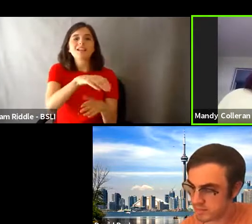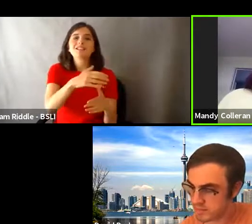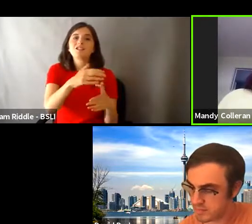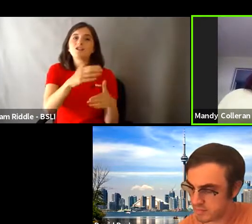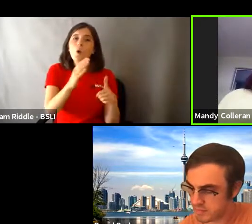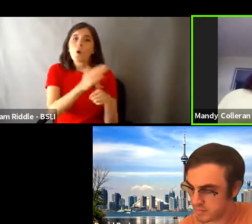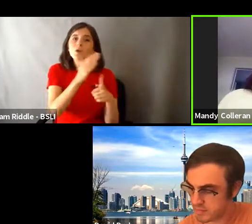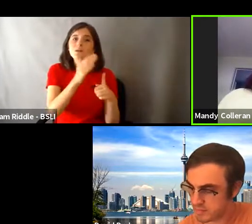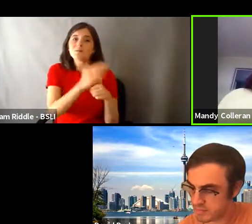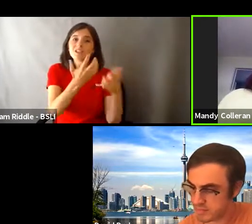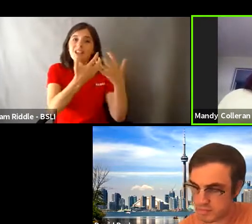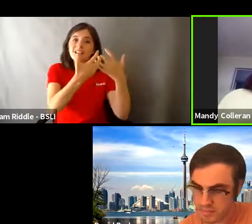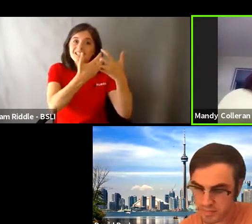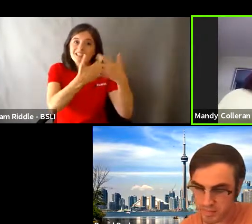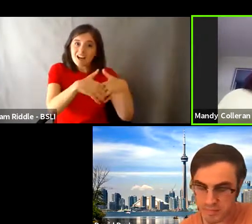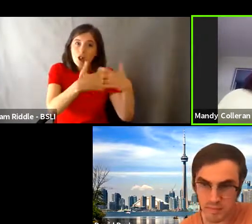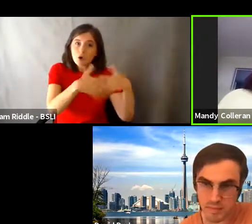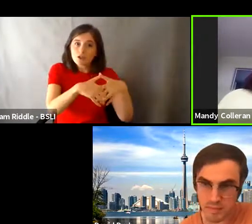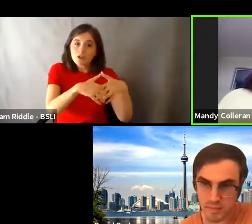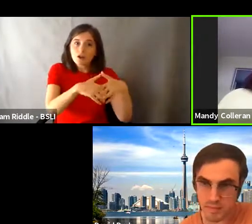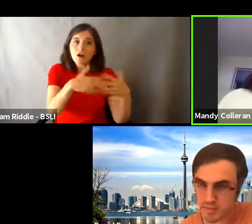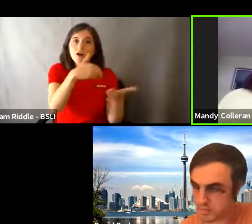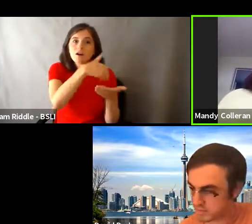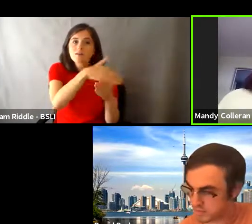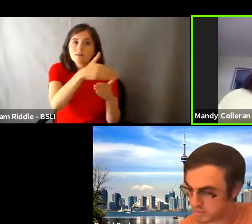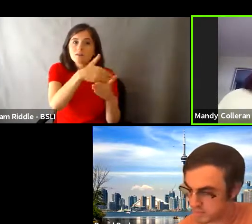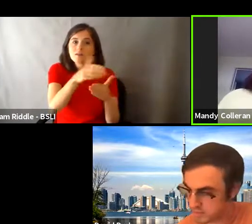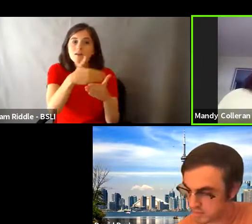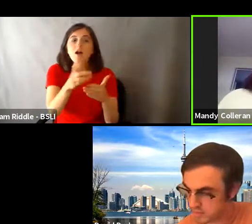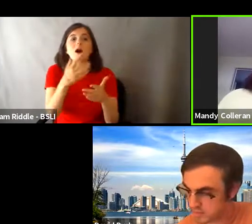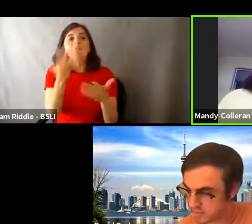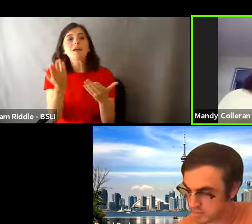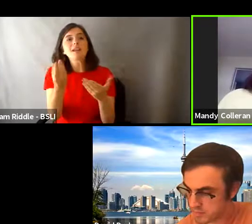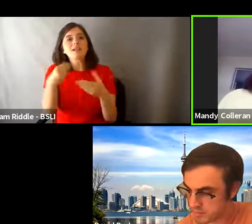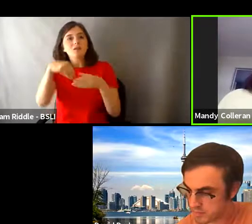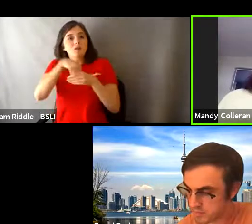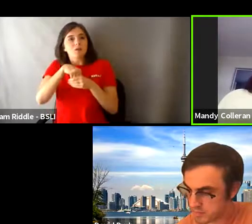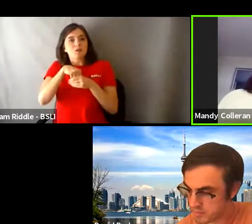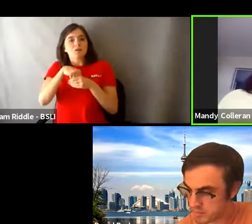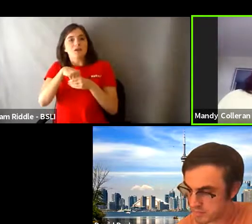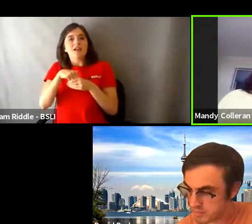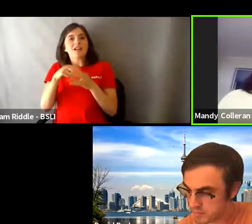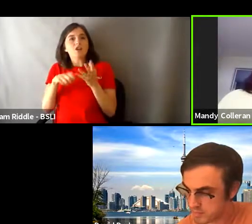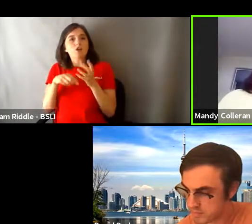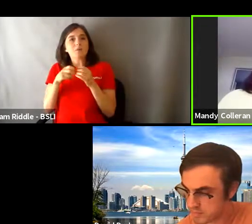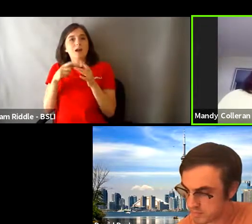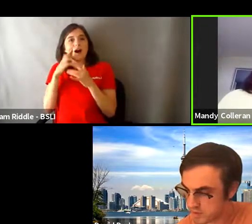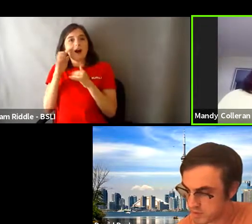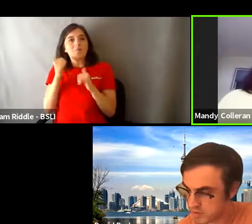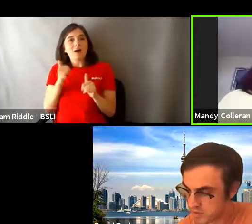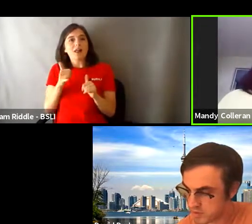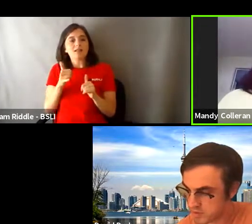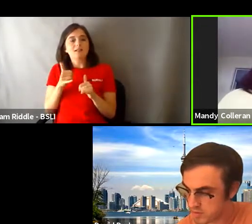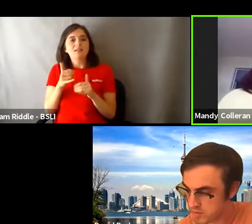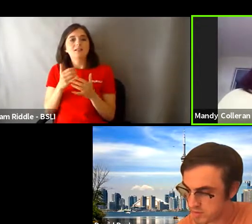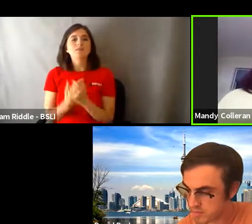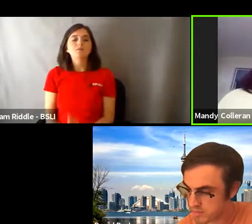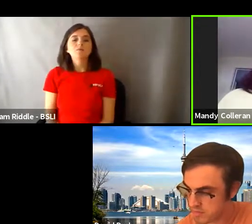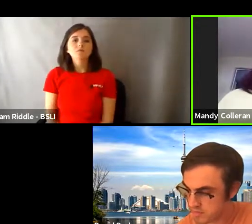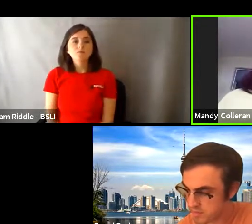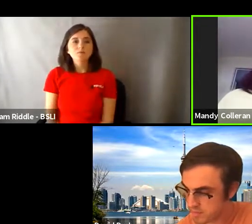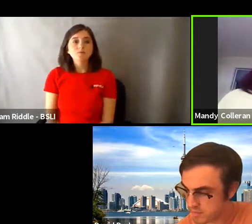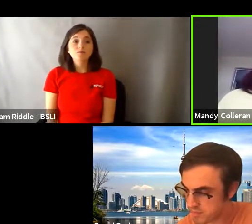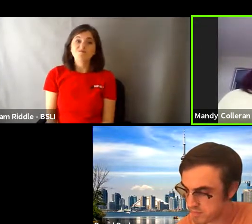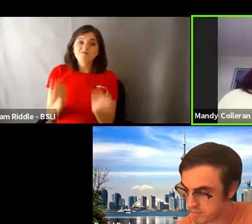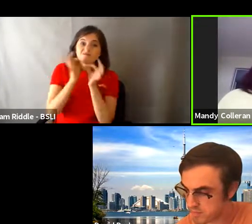technological unemployment been factored in to UBI and BI pilots and studies? So